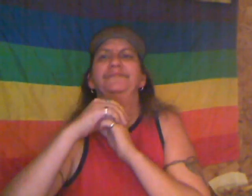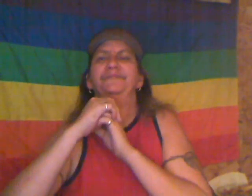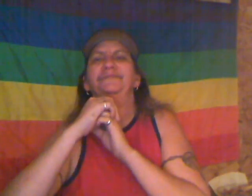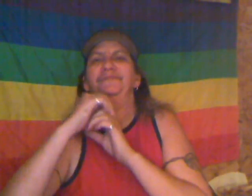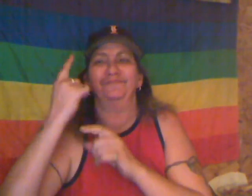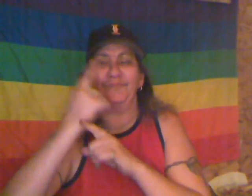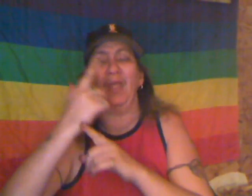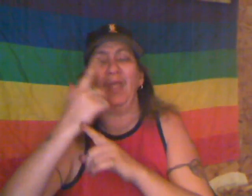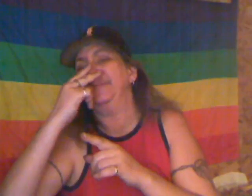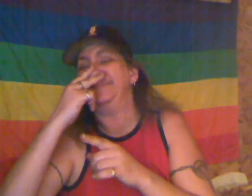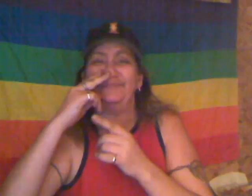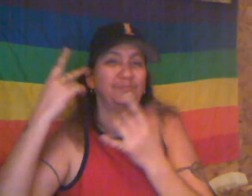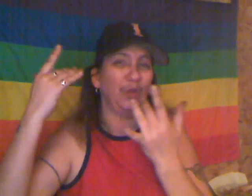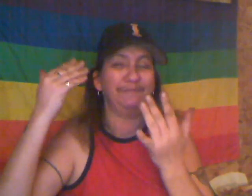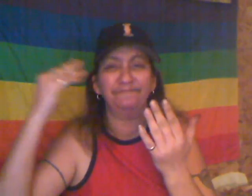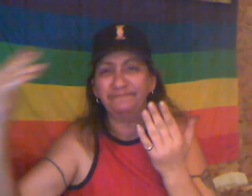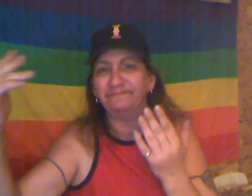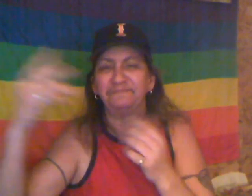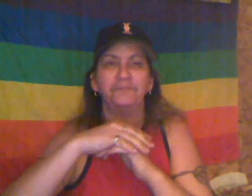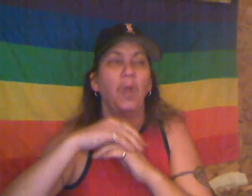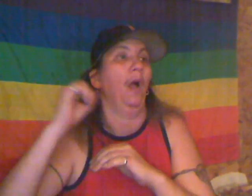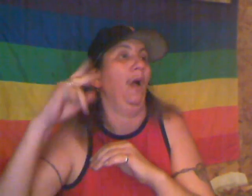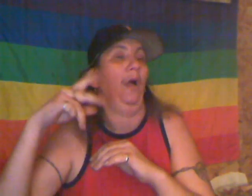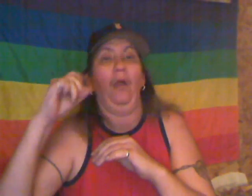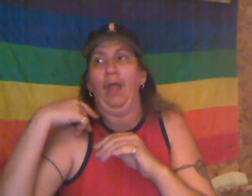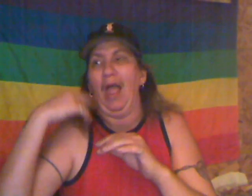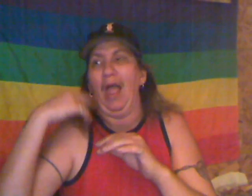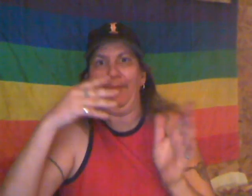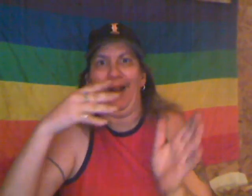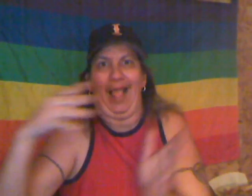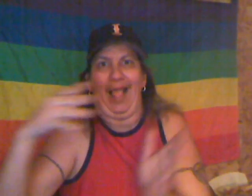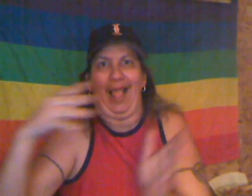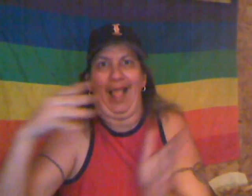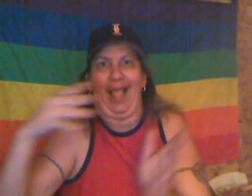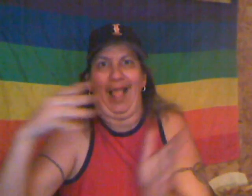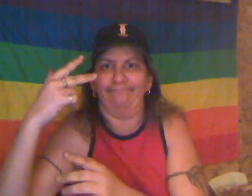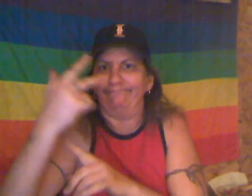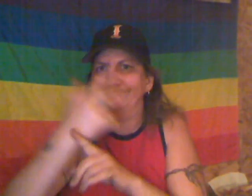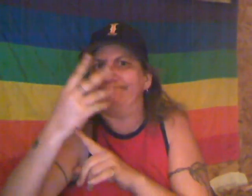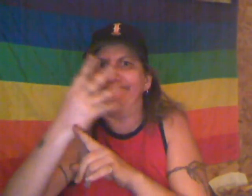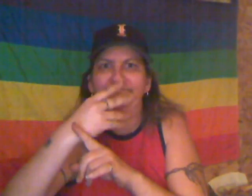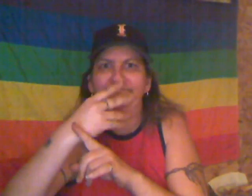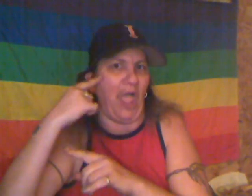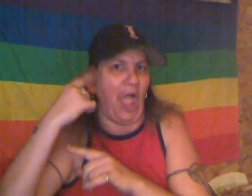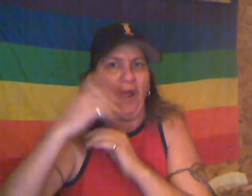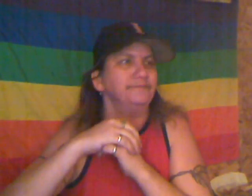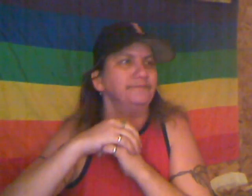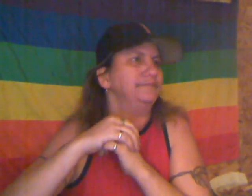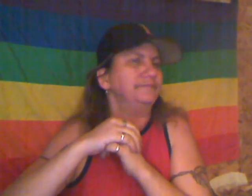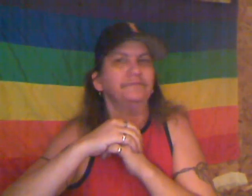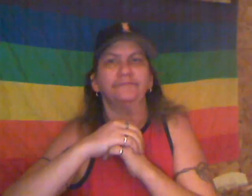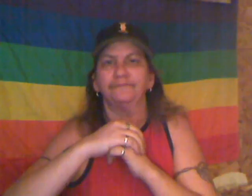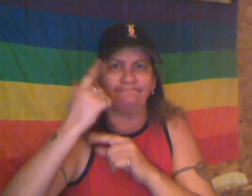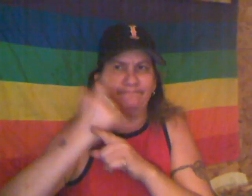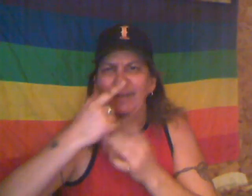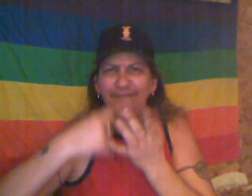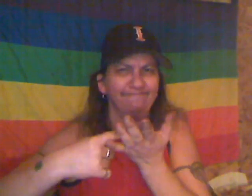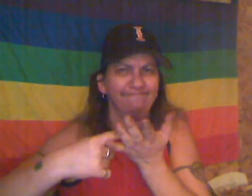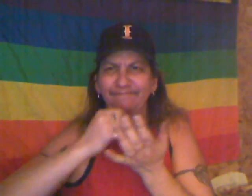The Earth, the sun, it's a beautiful relationship. Okay. I know that there are several other planets out there that also place